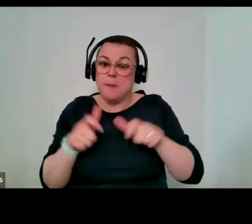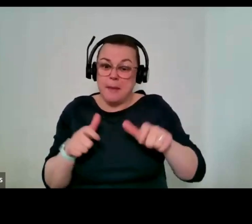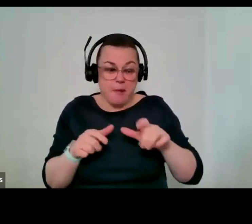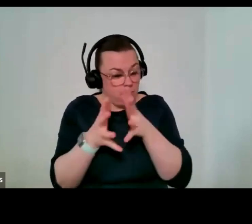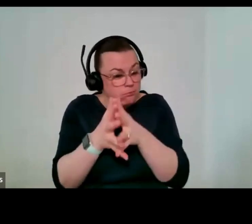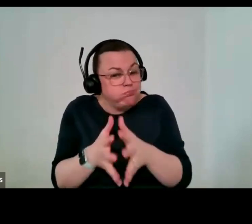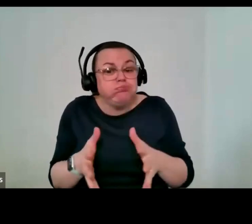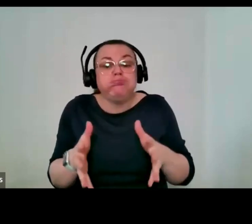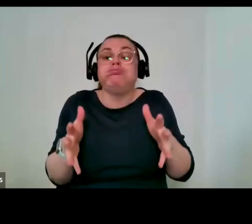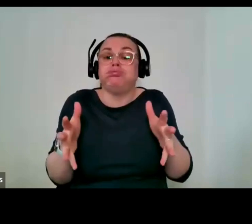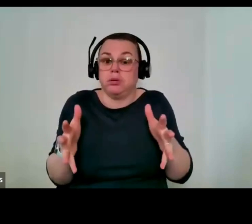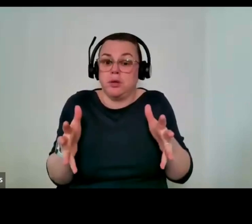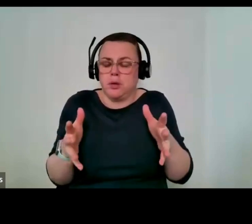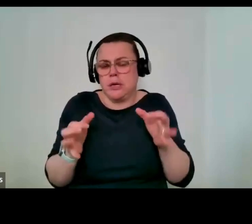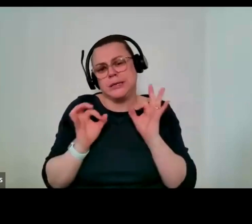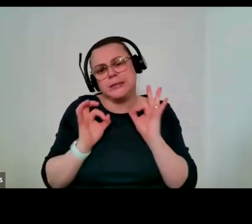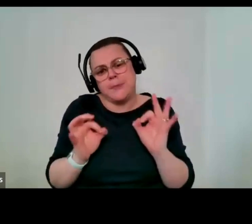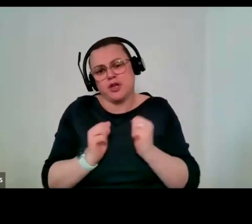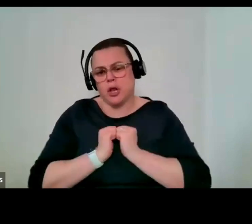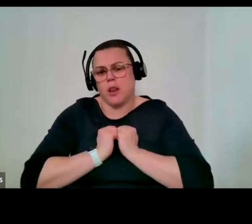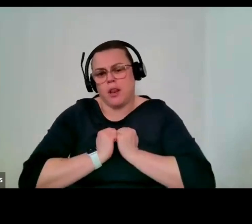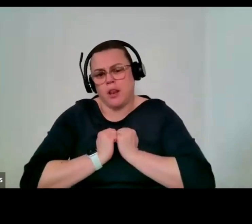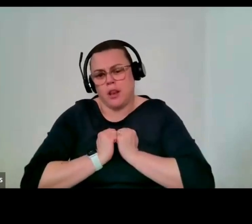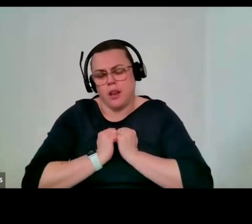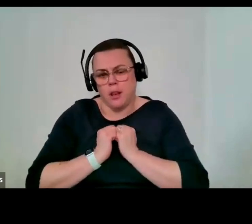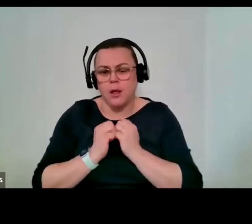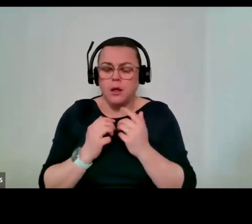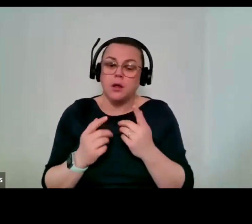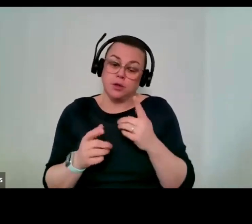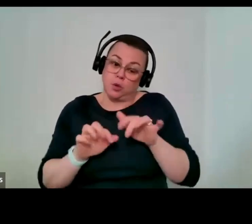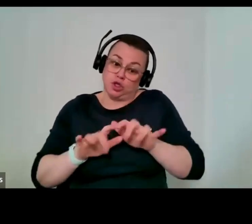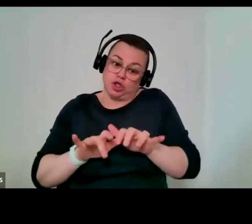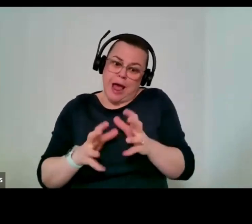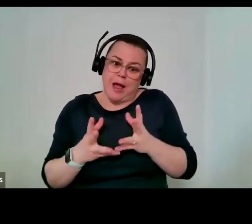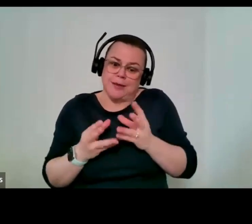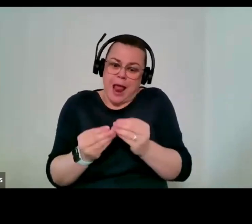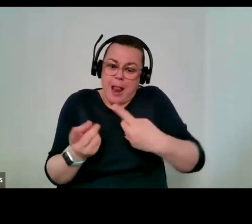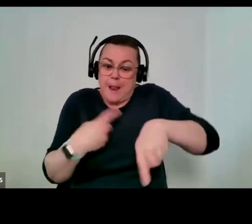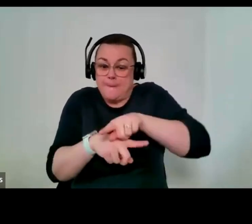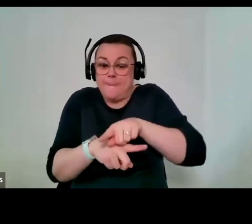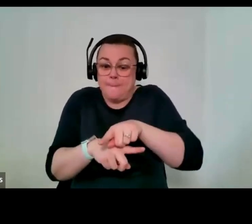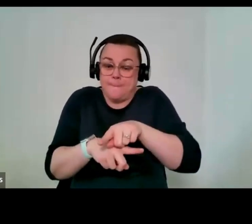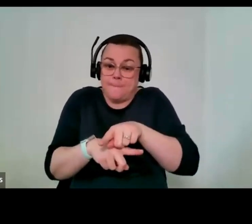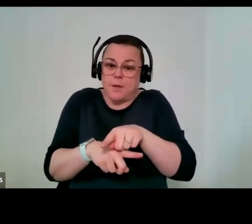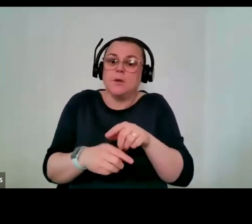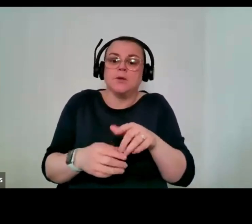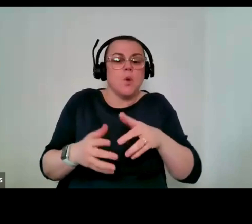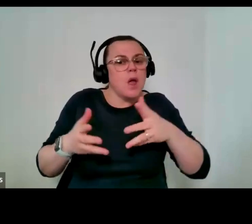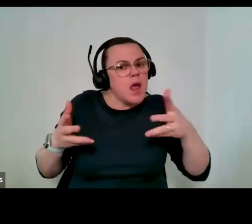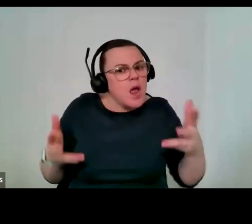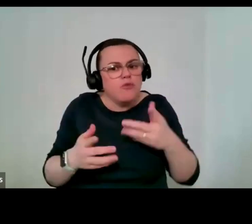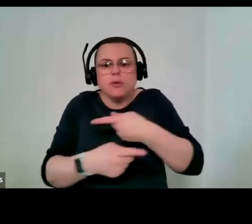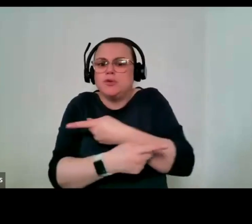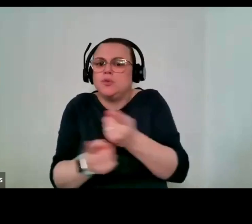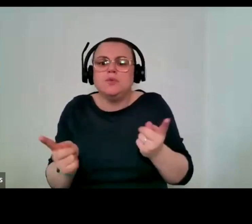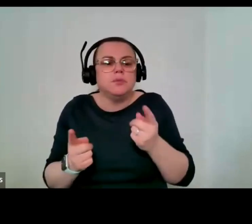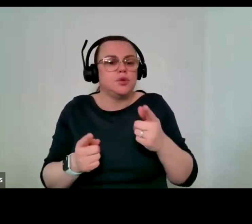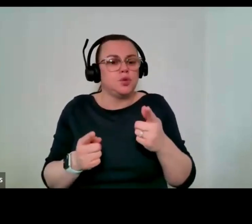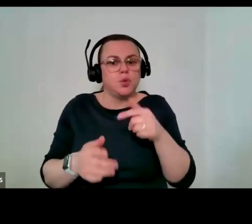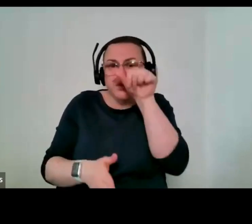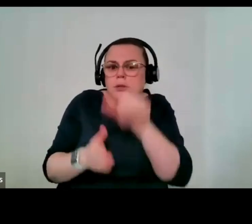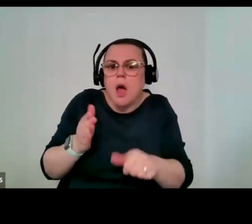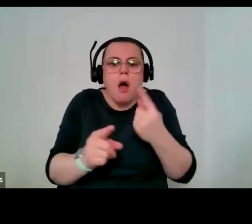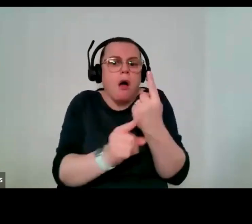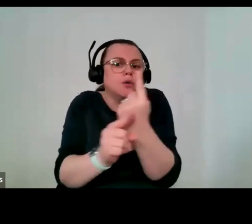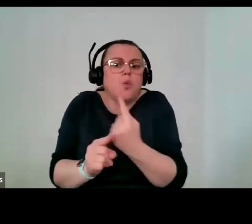is so special to us, and the chat really helps bring that to life. So I would totally encourage you to spark